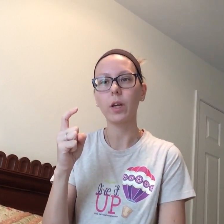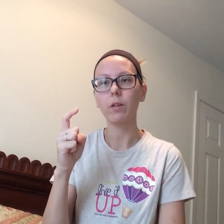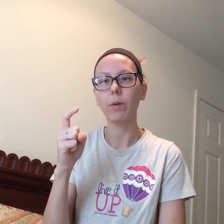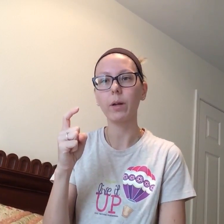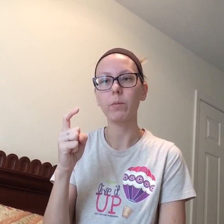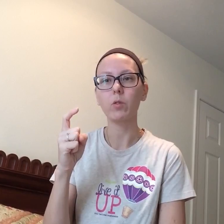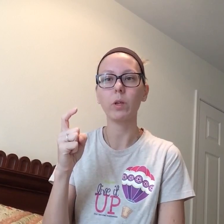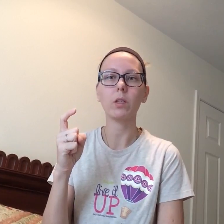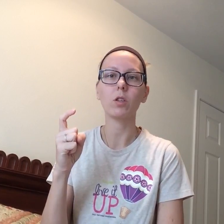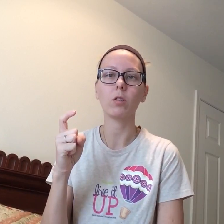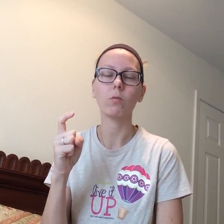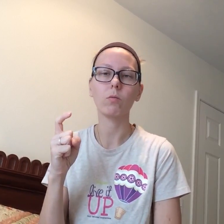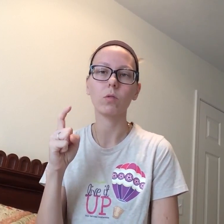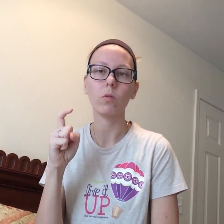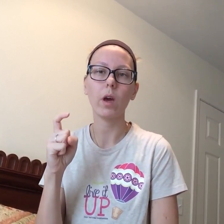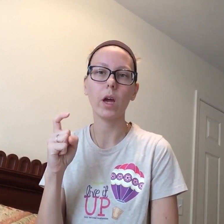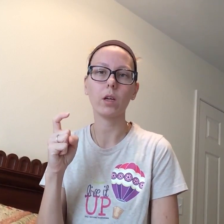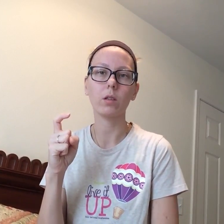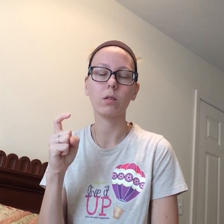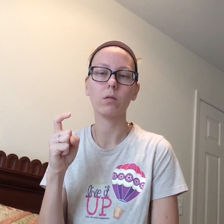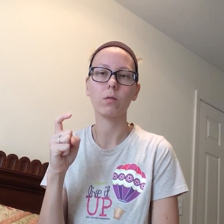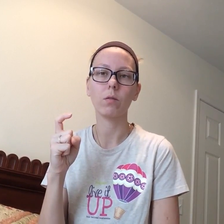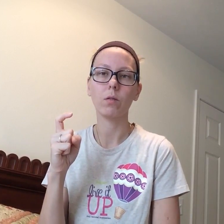kind of right in between the 2. So X.